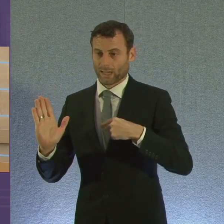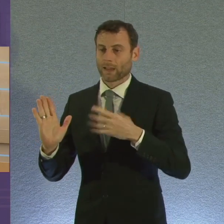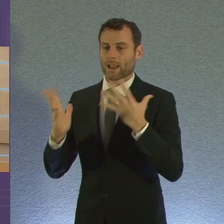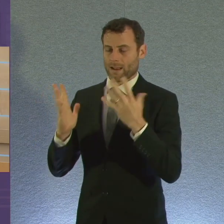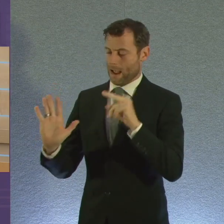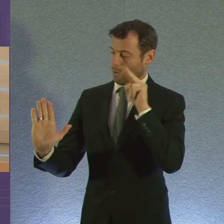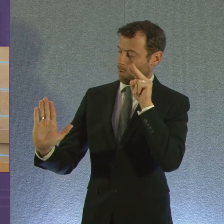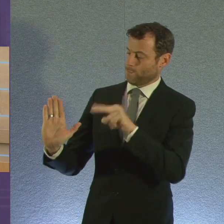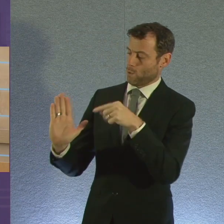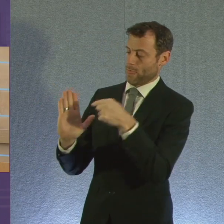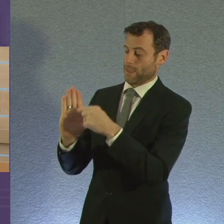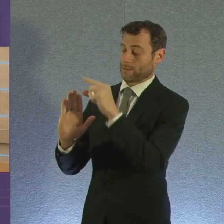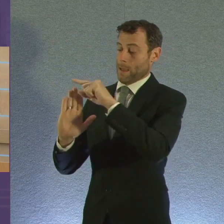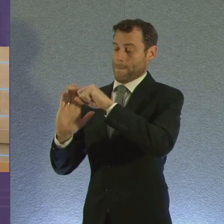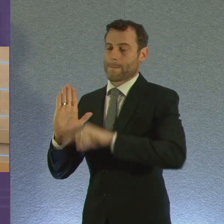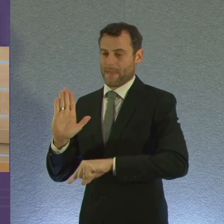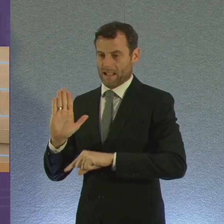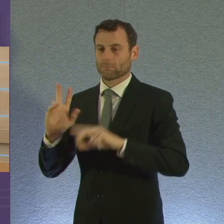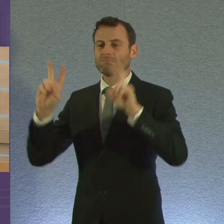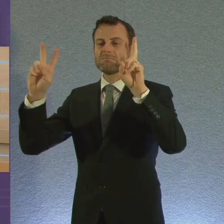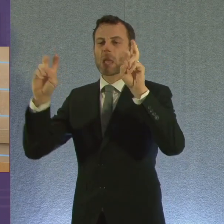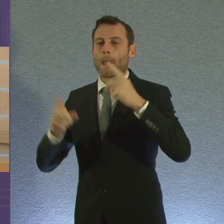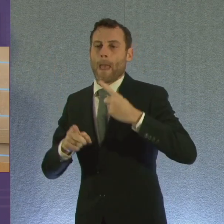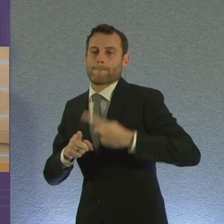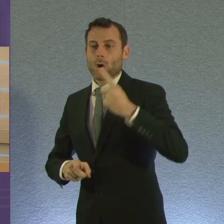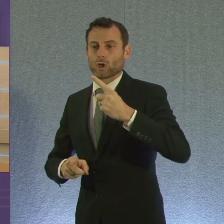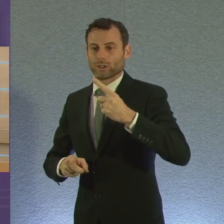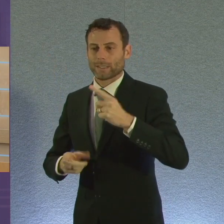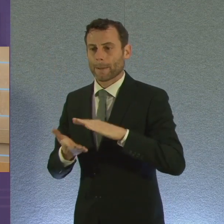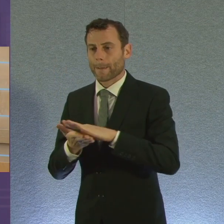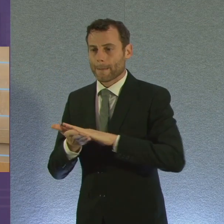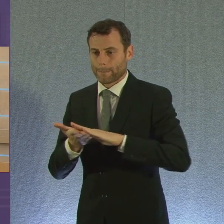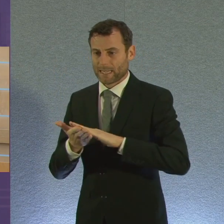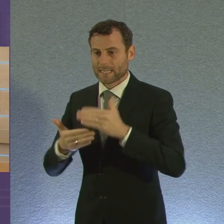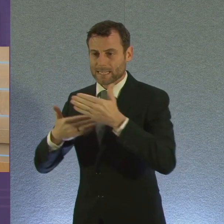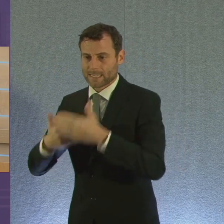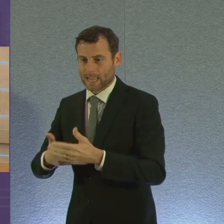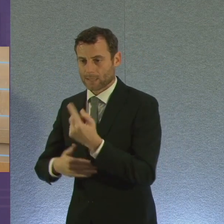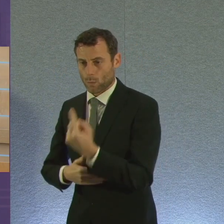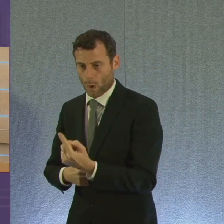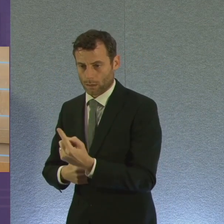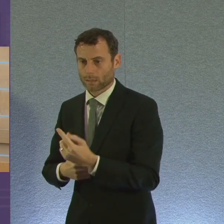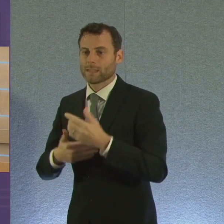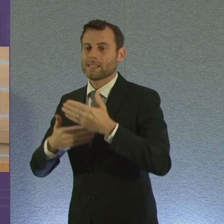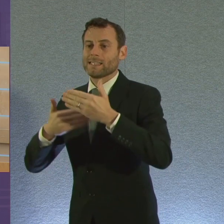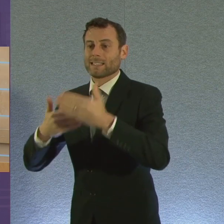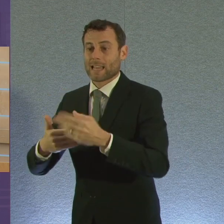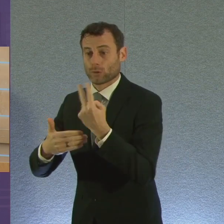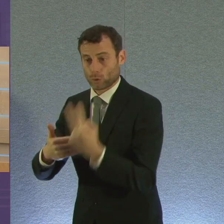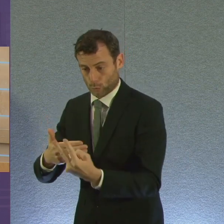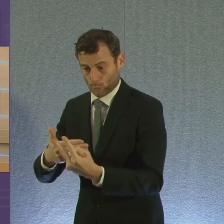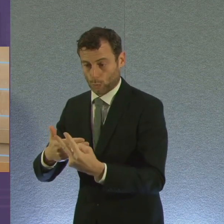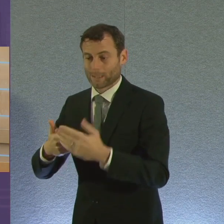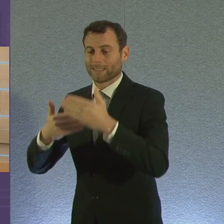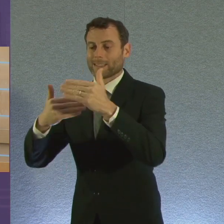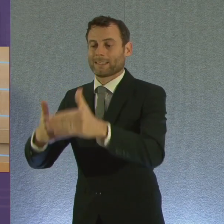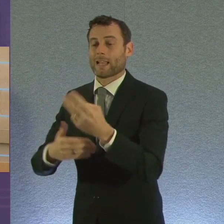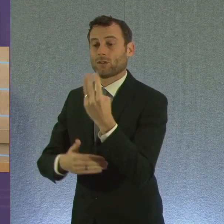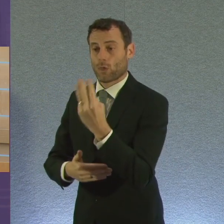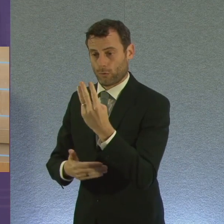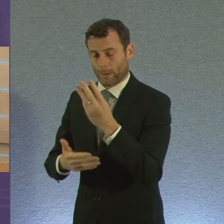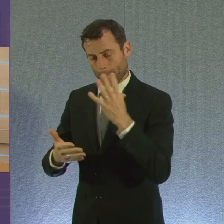means that the votes at stage 1 and at stage 3 and on a financial resolution will follow immediately after the debate. In other